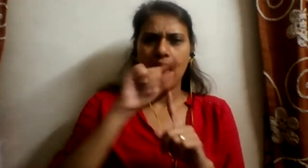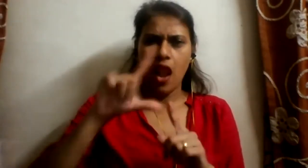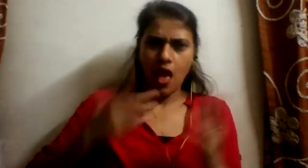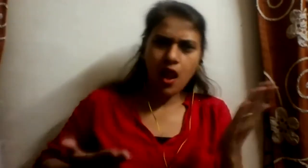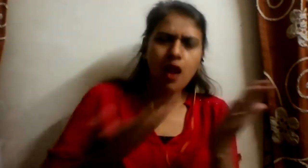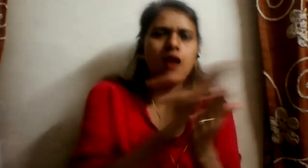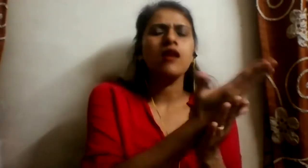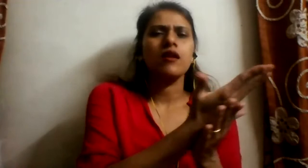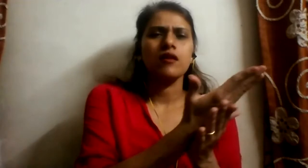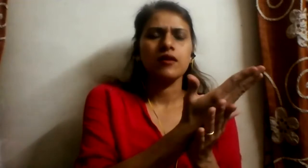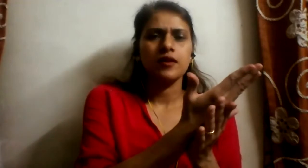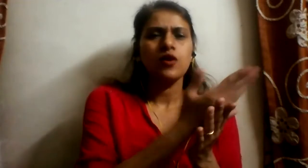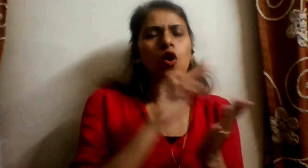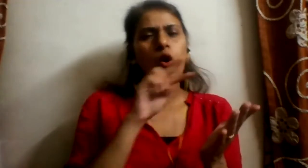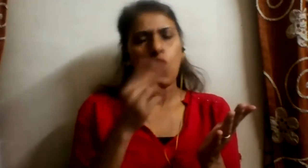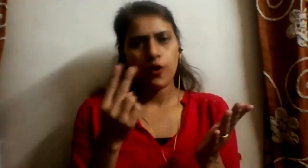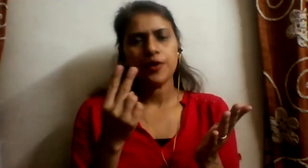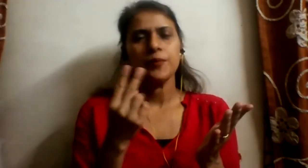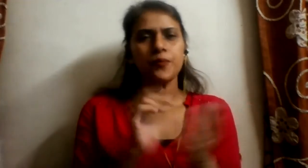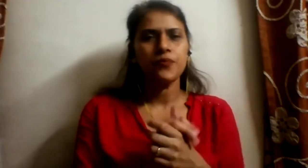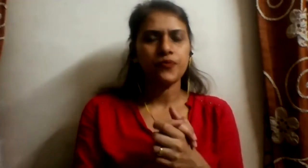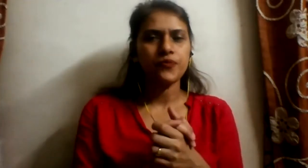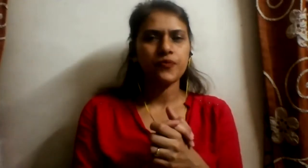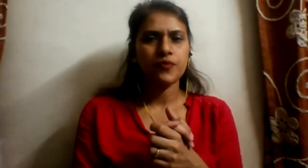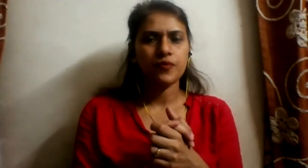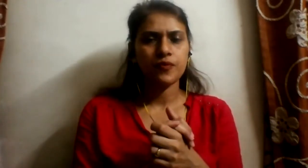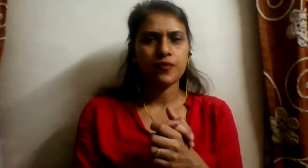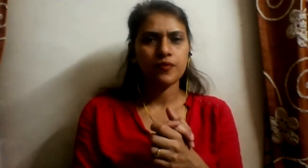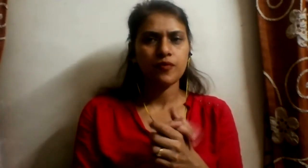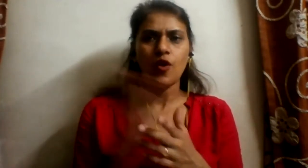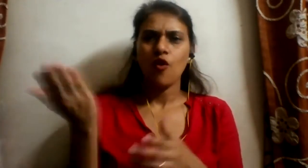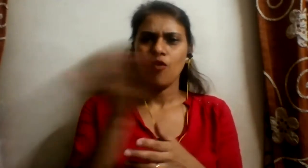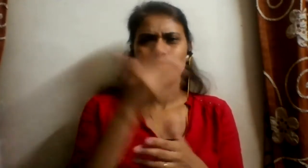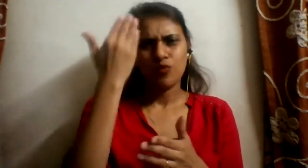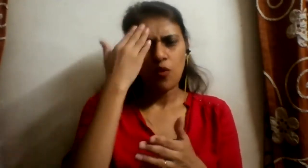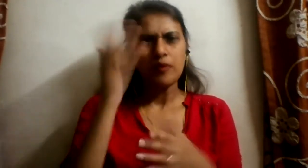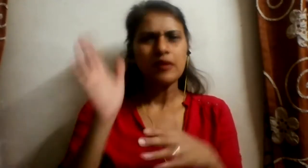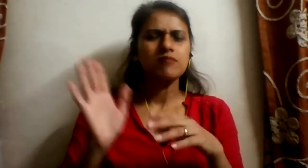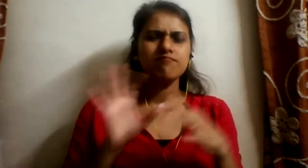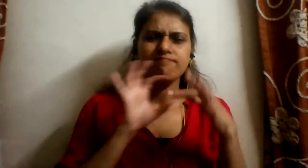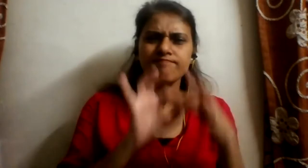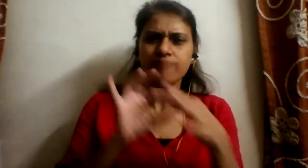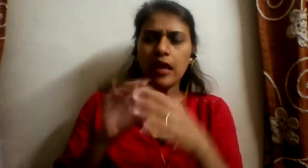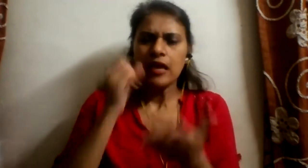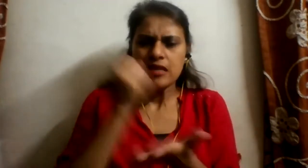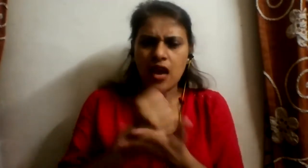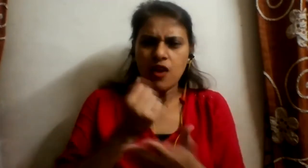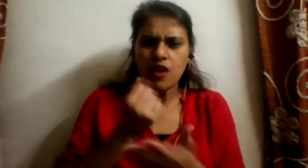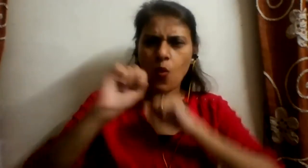matter. I'm sure all are so engaged into their own rights that many of these sections of the